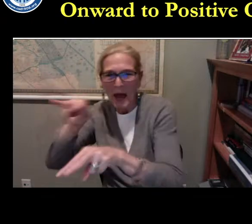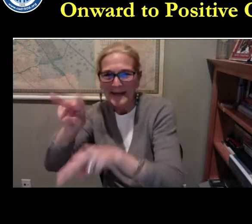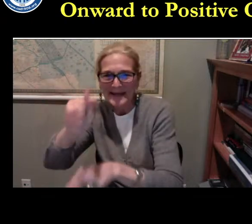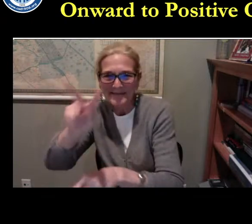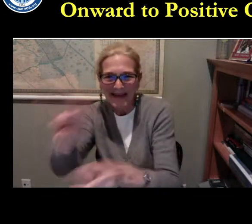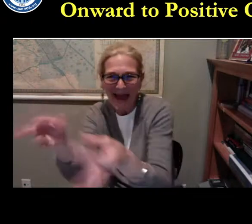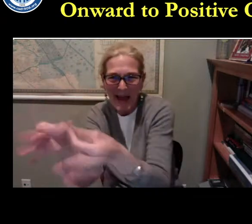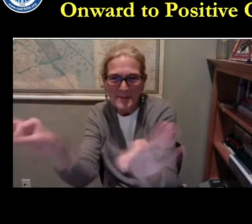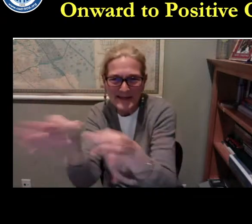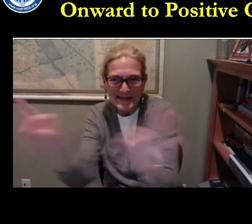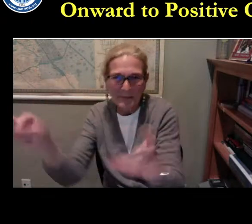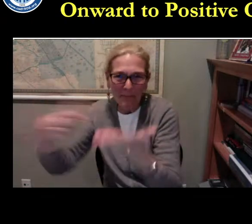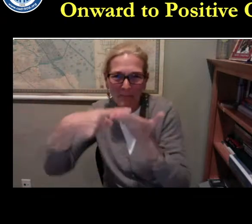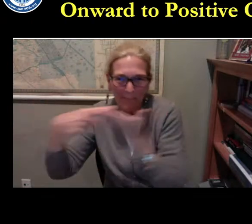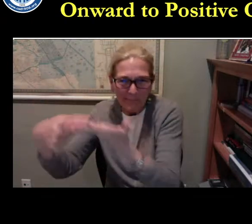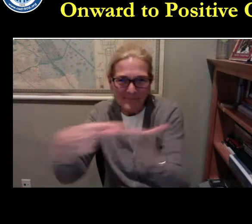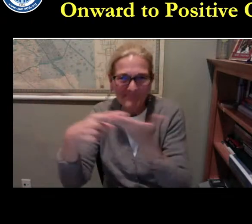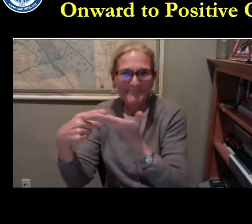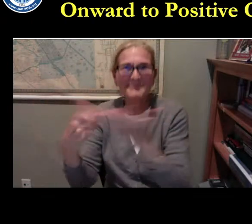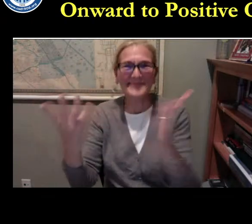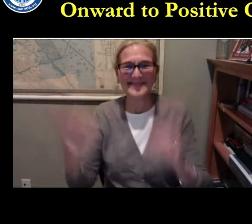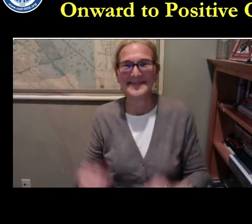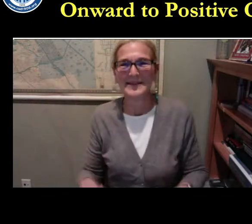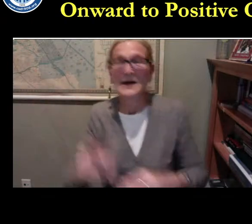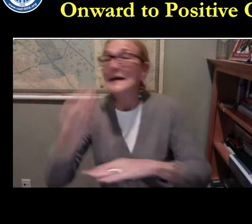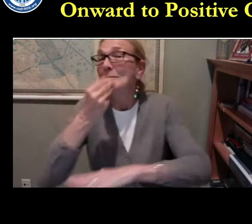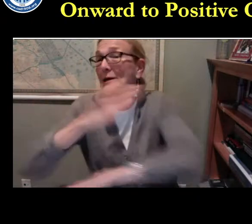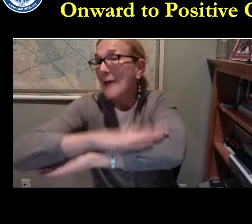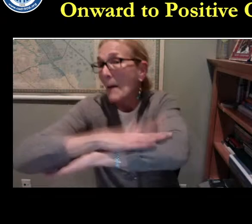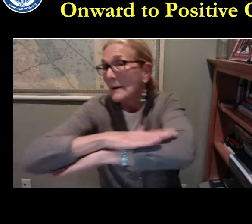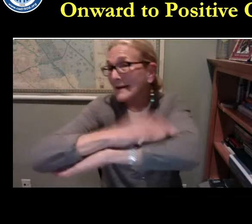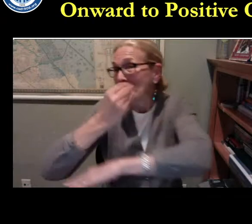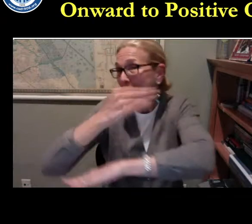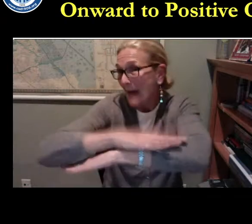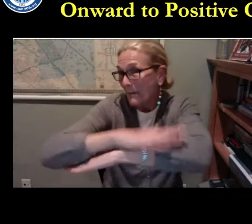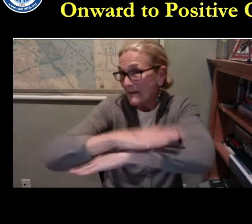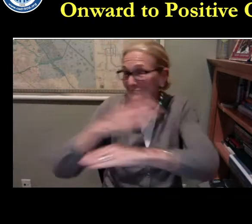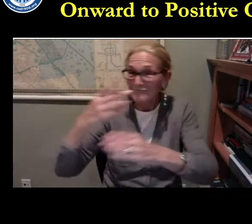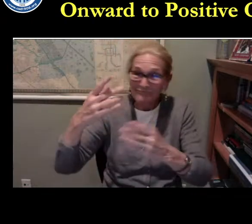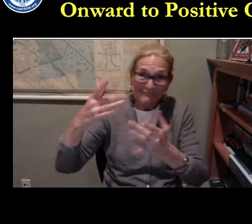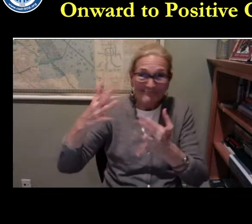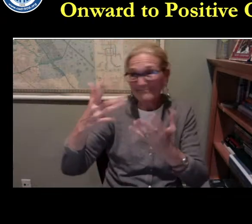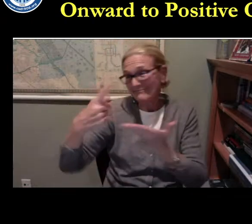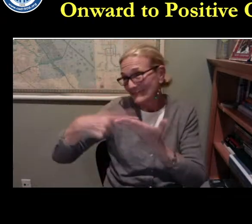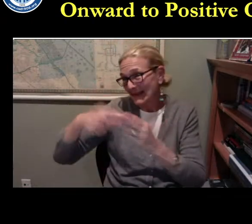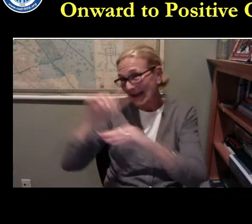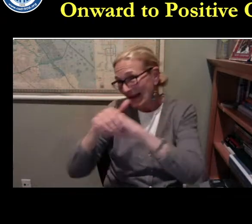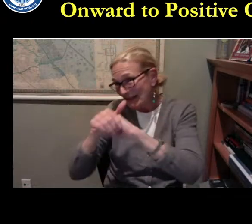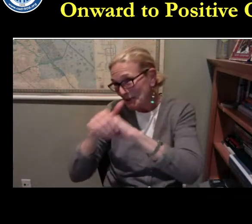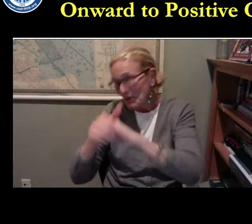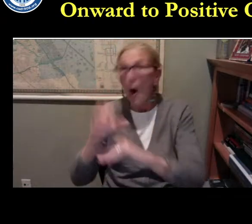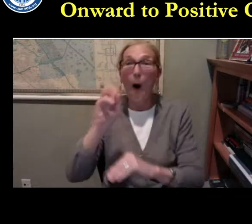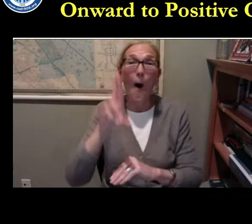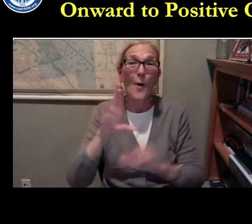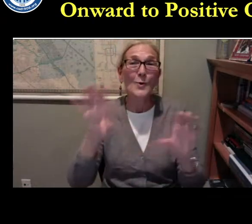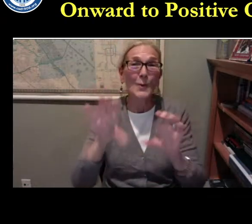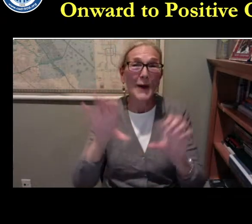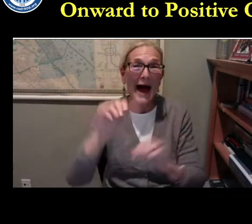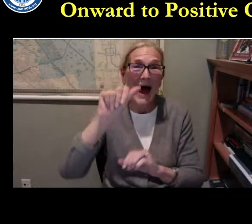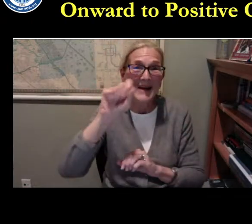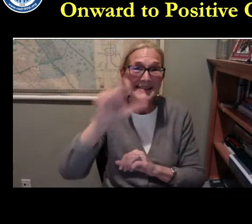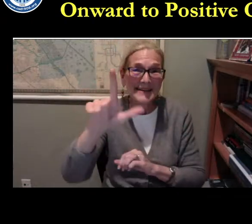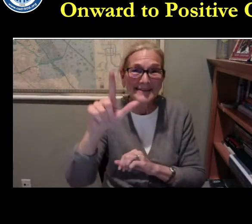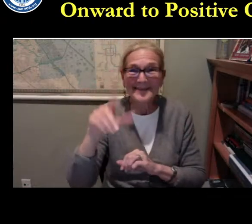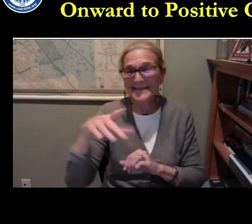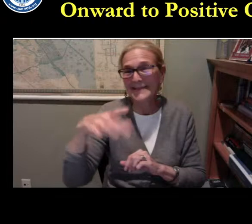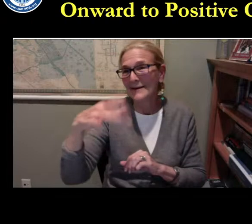both. Maybe you're going to read the news, you're going to read captioning when it's on the news and talk about what you read on the caption. Whereas at the dinner table, you're probably